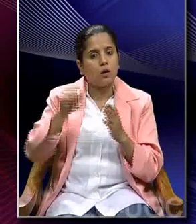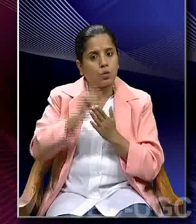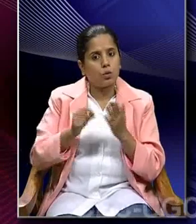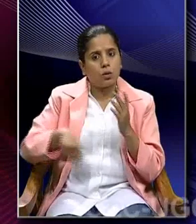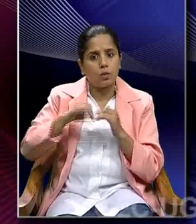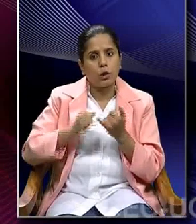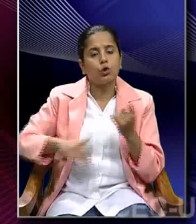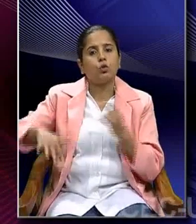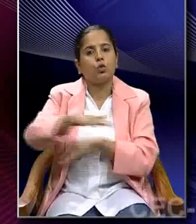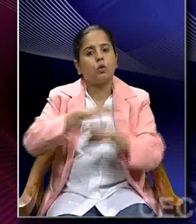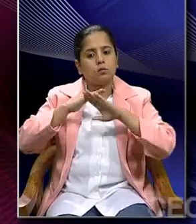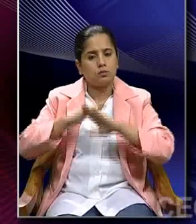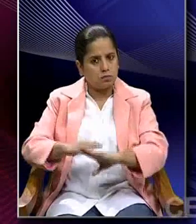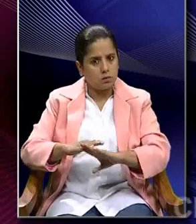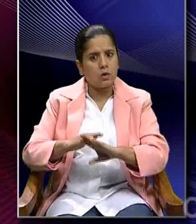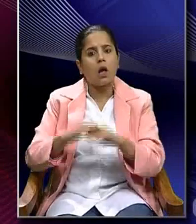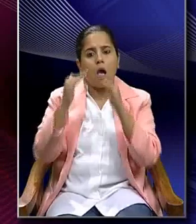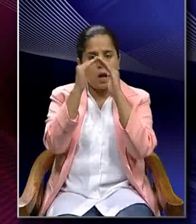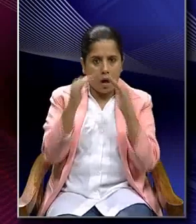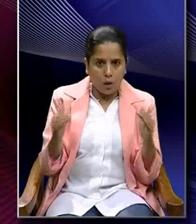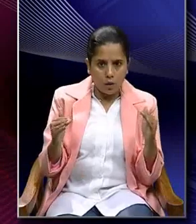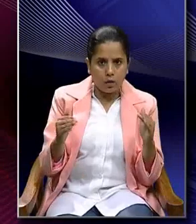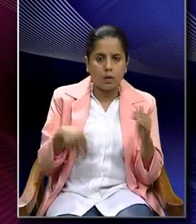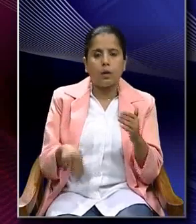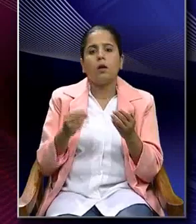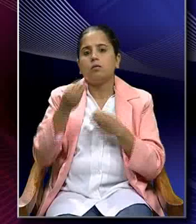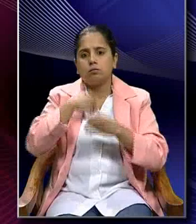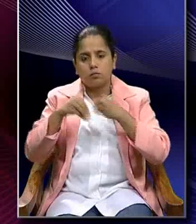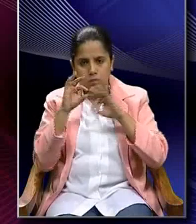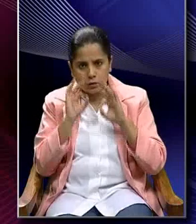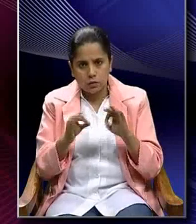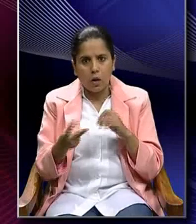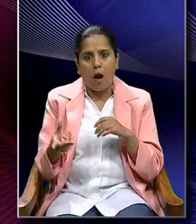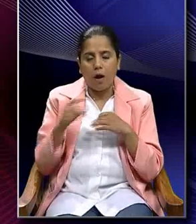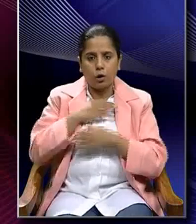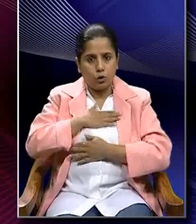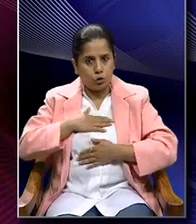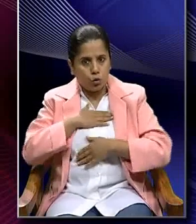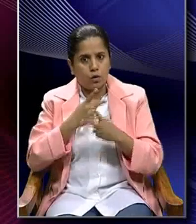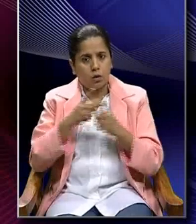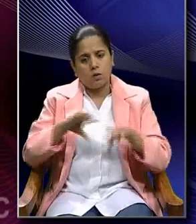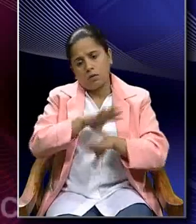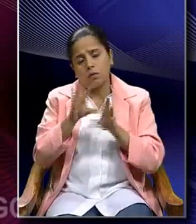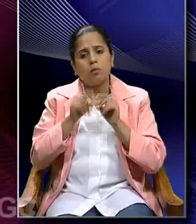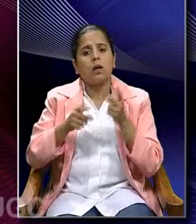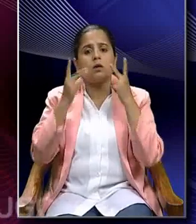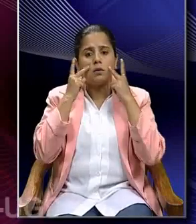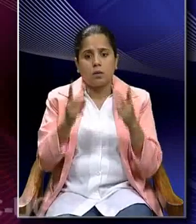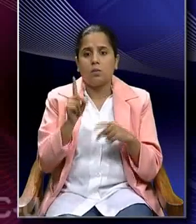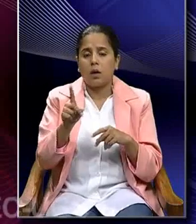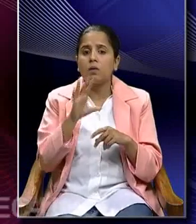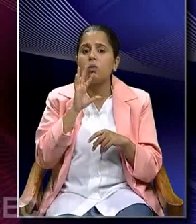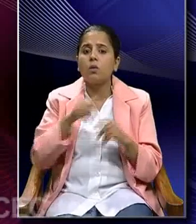social security, housing, nutrition, recreation, everything. But in